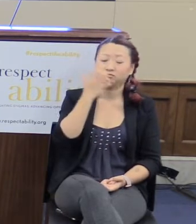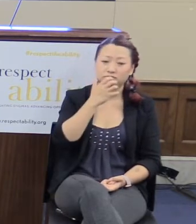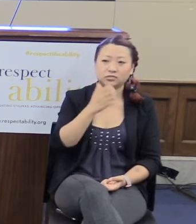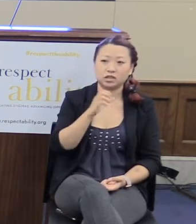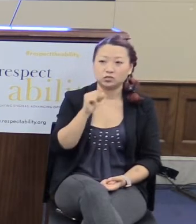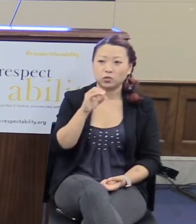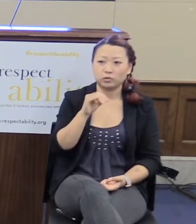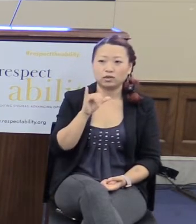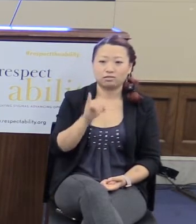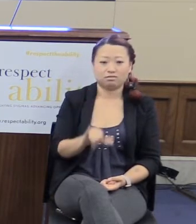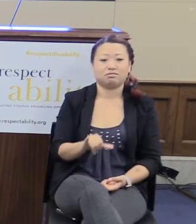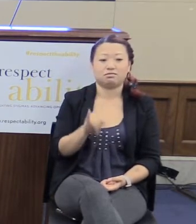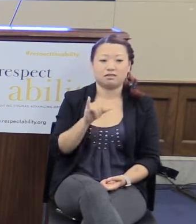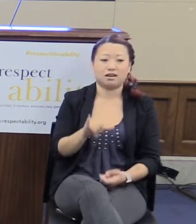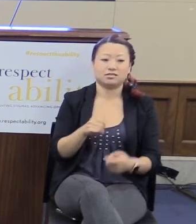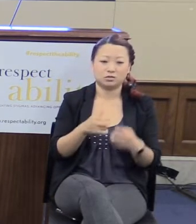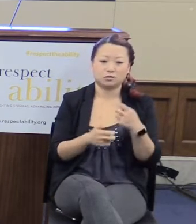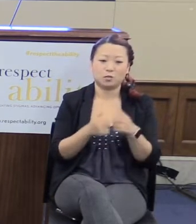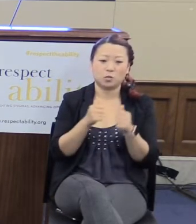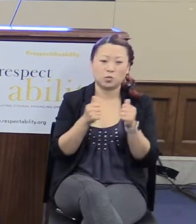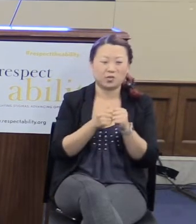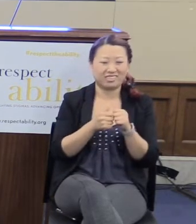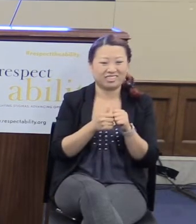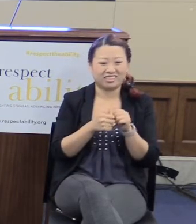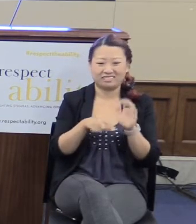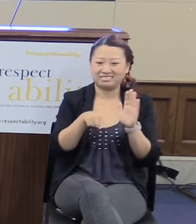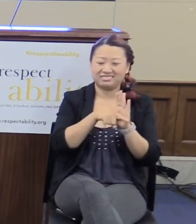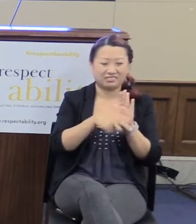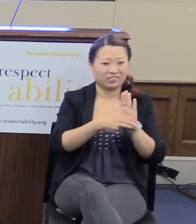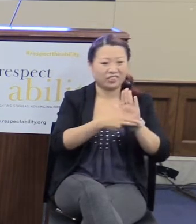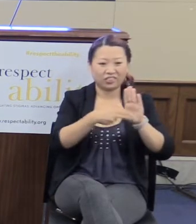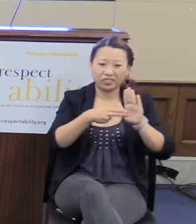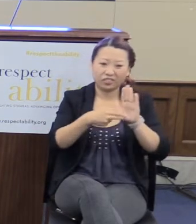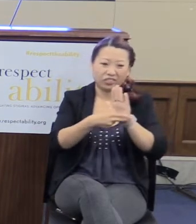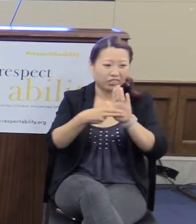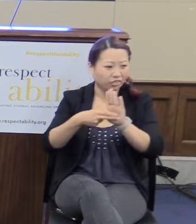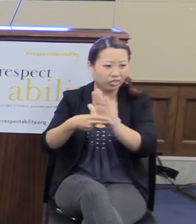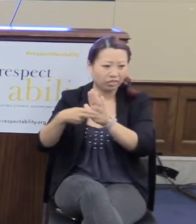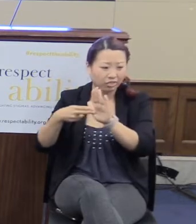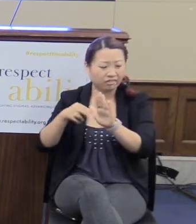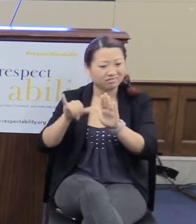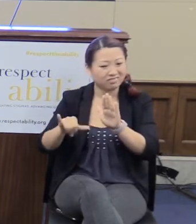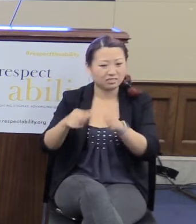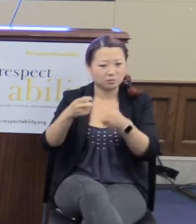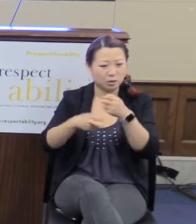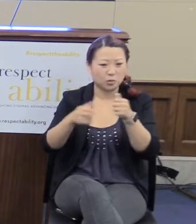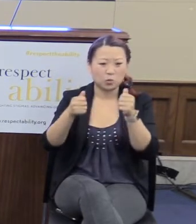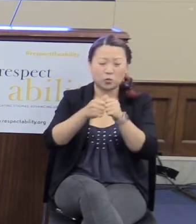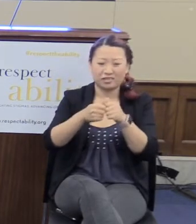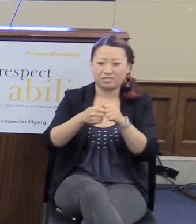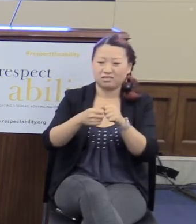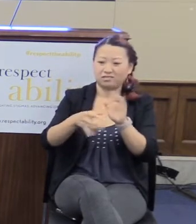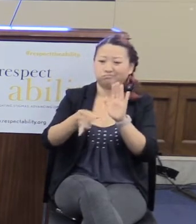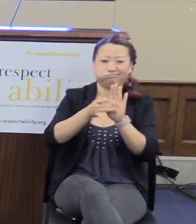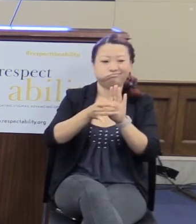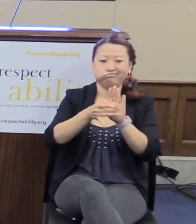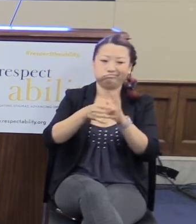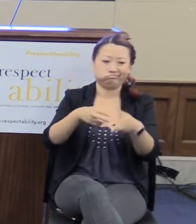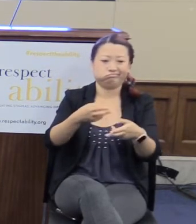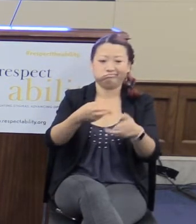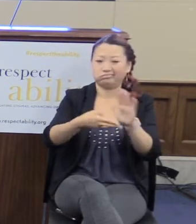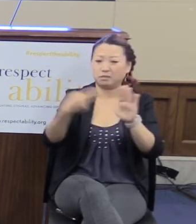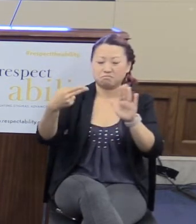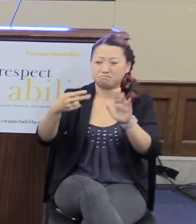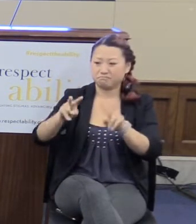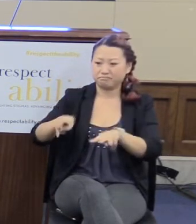So that is the problem with stigmas, and that is the problem with labels. No matter